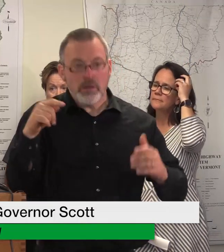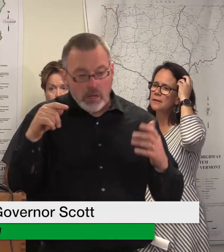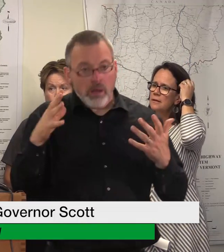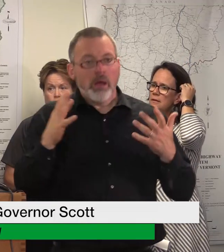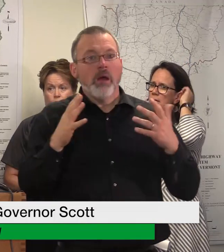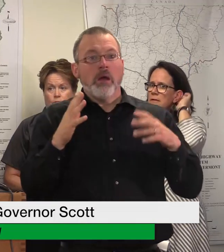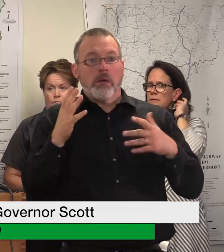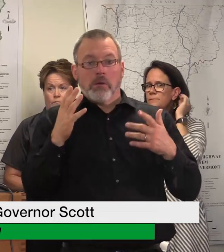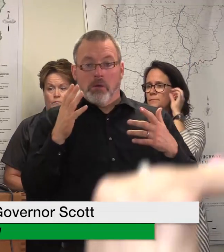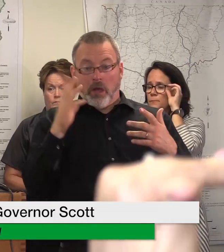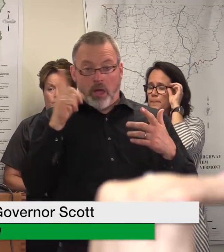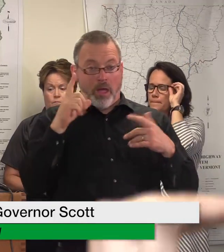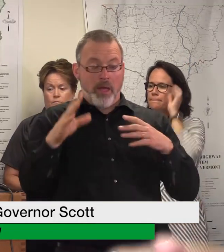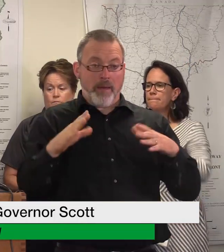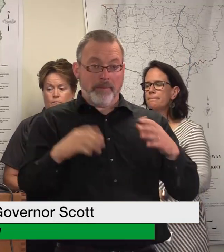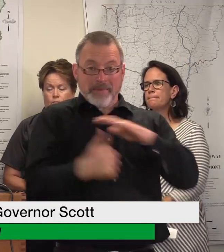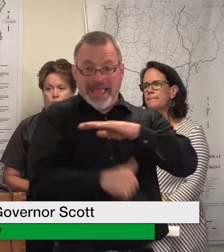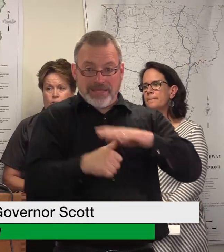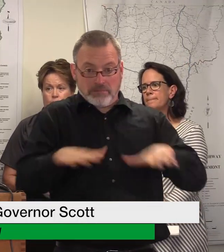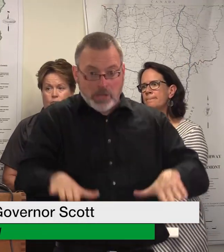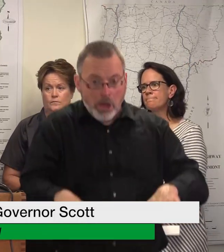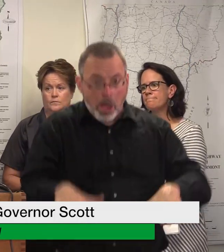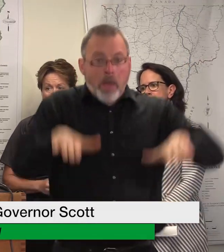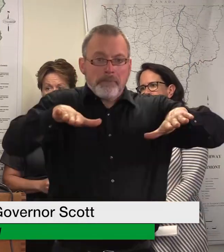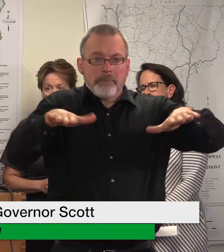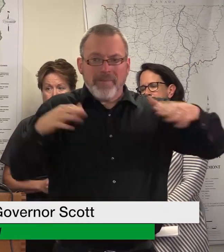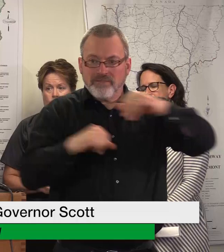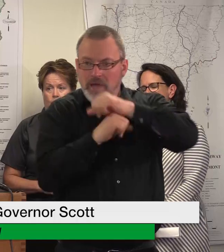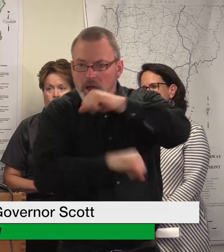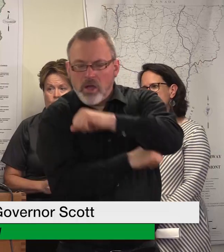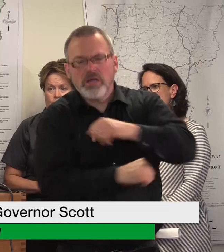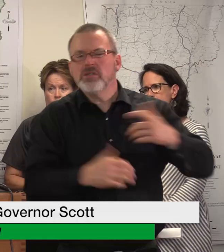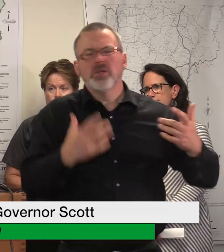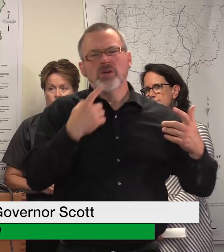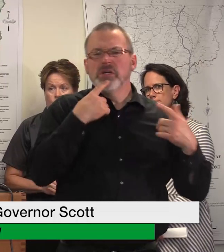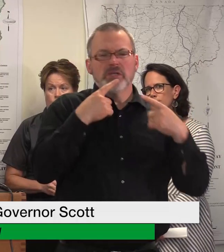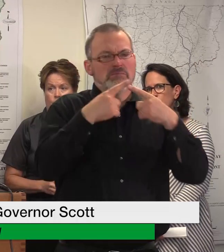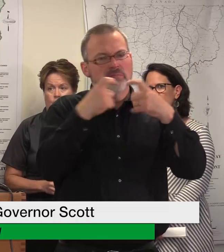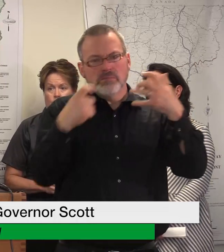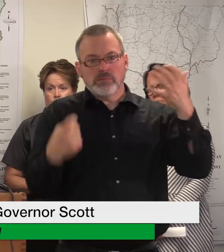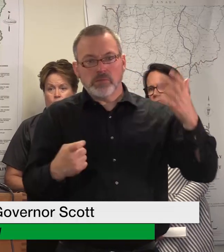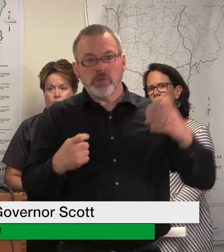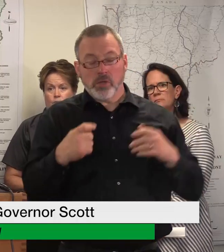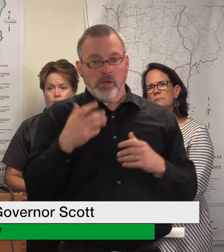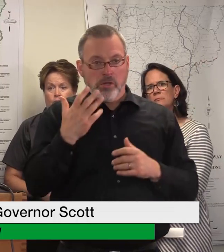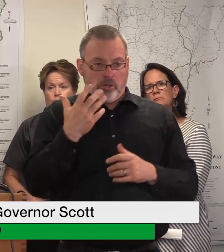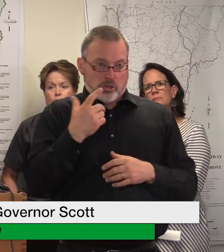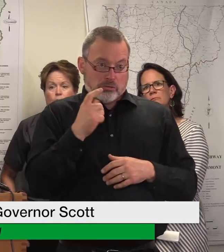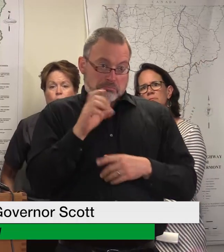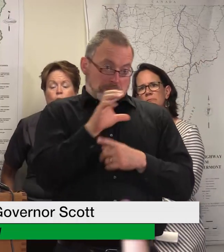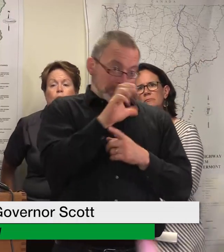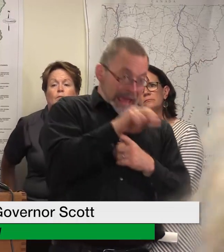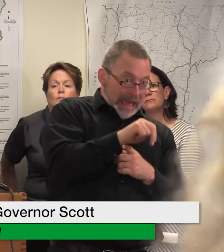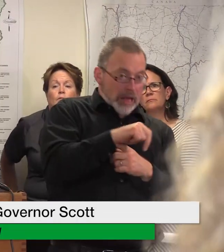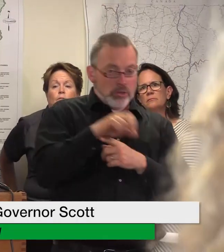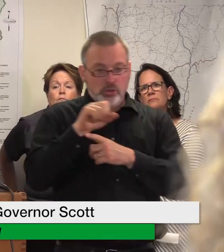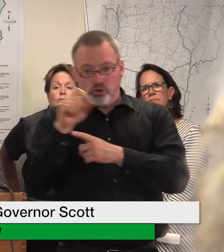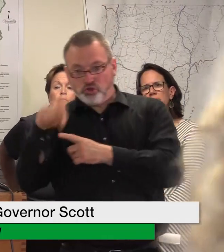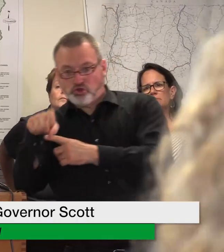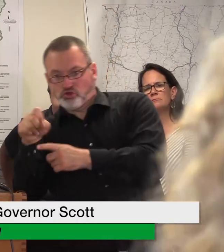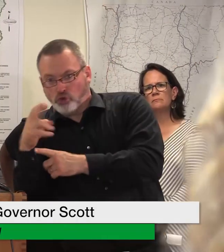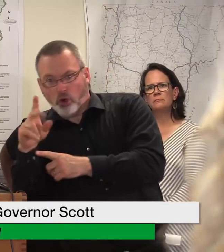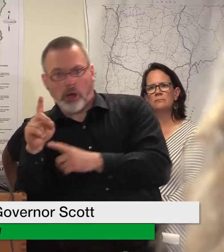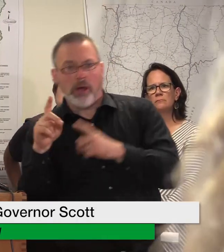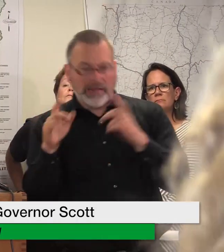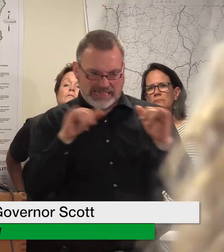as well. I mean, all of that can be done, and all of it should be done. I think that's... But there's not one single answer. Valid, but when you